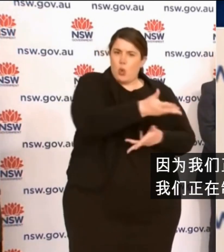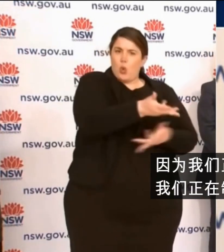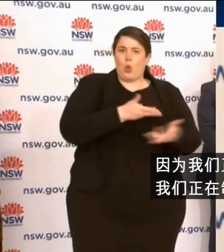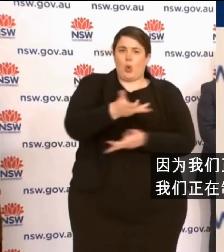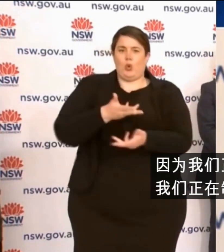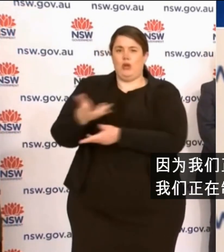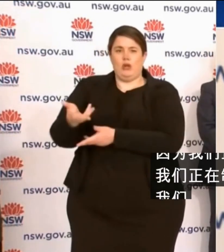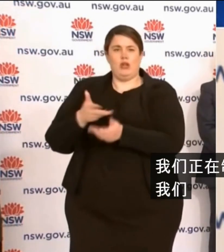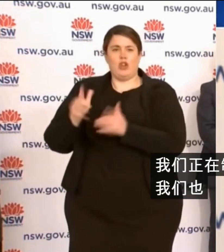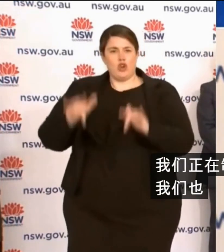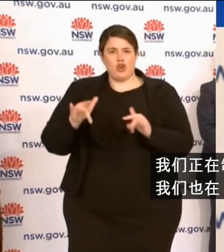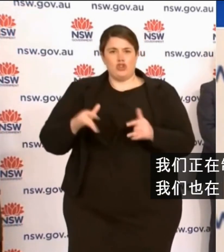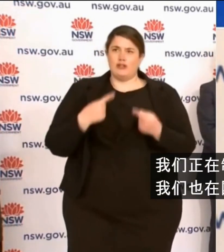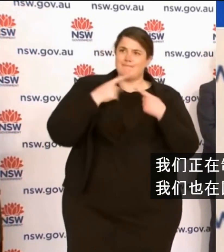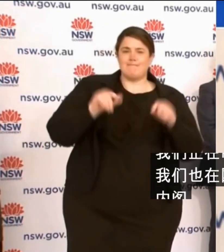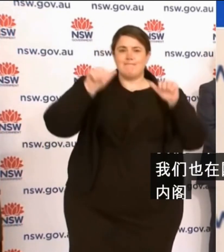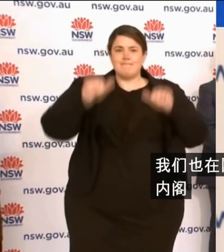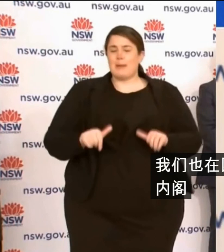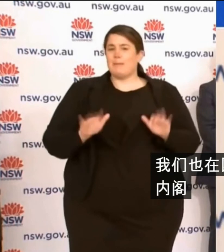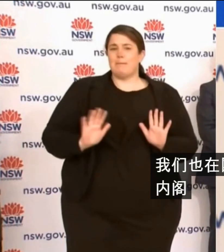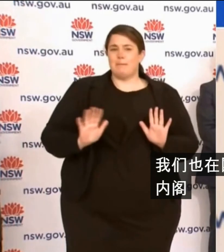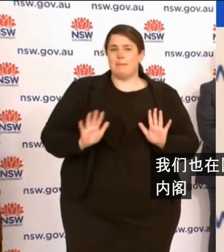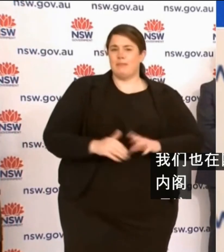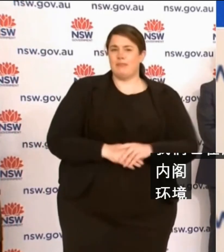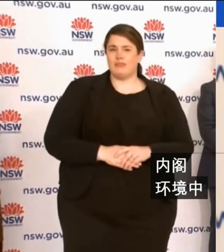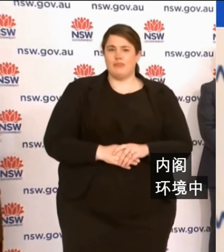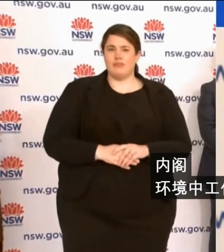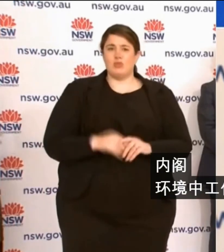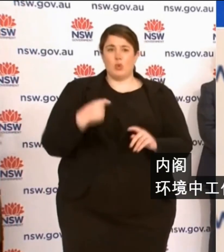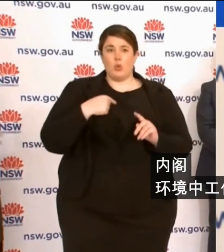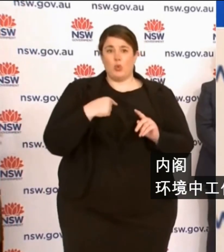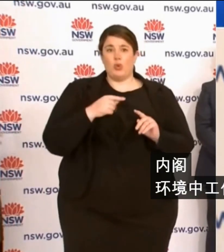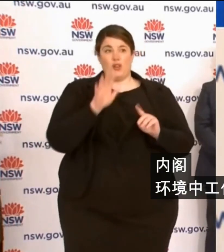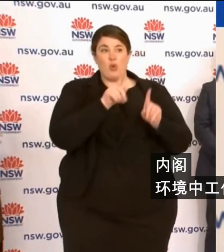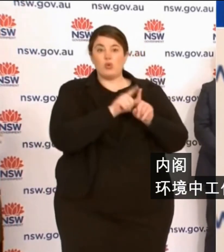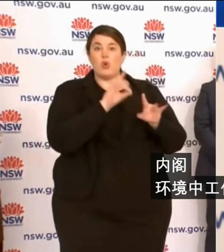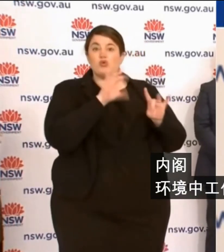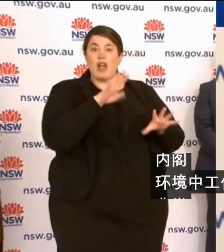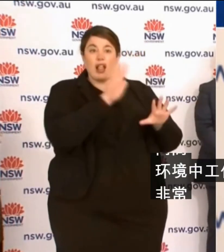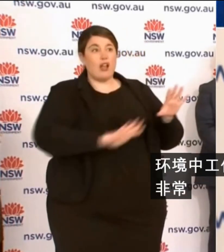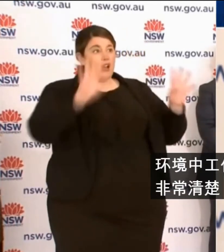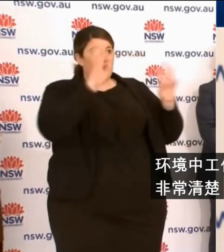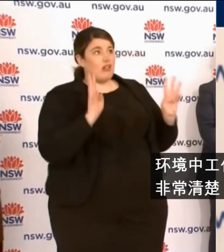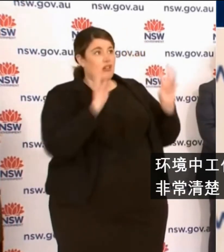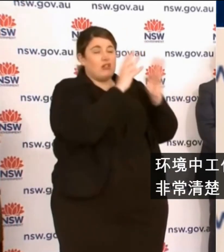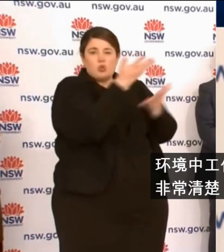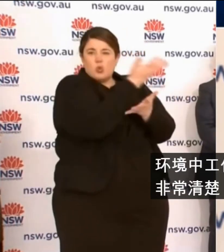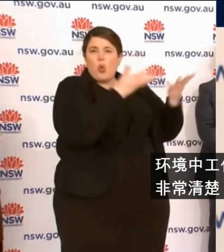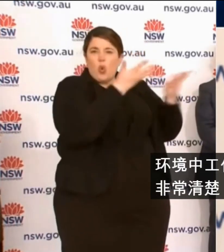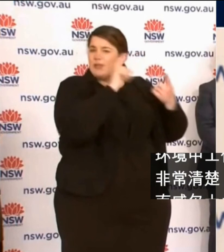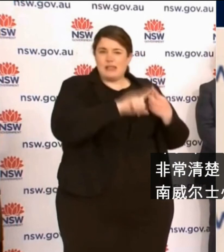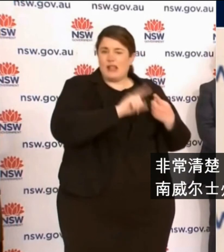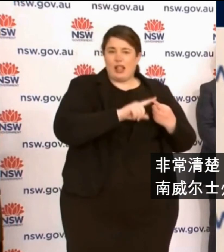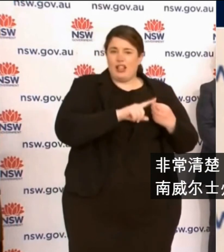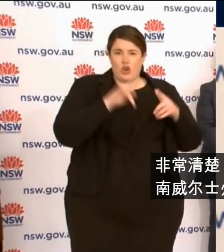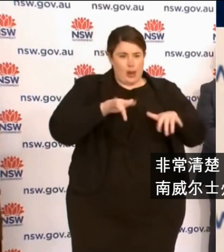on our roadmap, we're working within the National Cabinet settings as well. So I just want to be very clear that as soon as the New